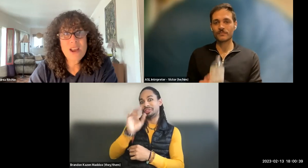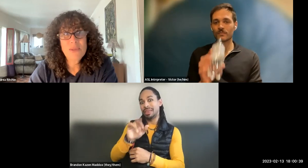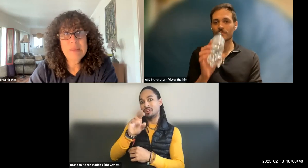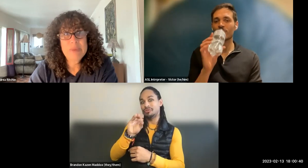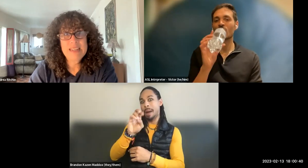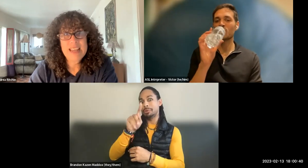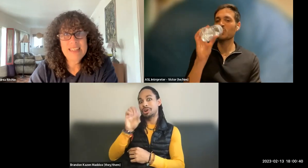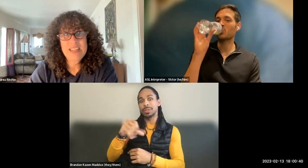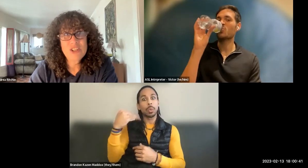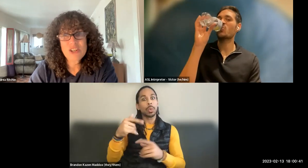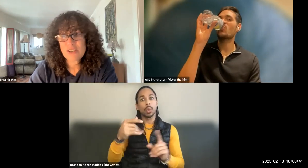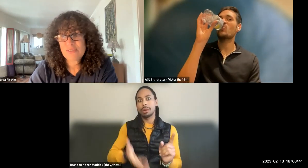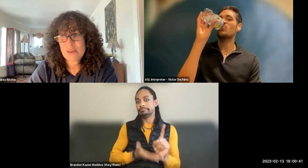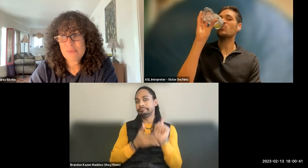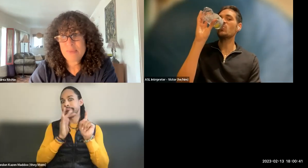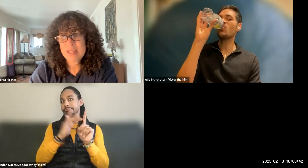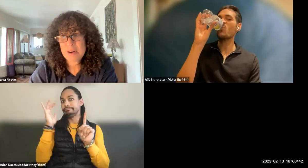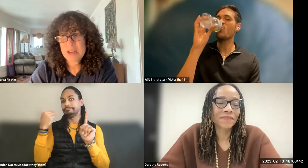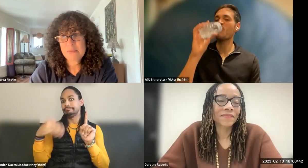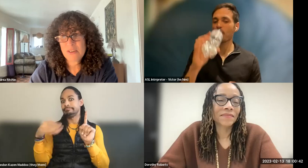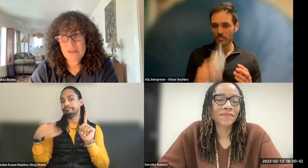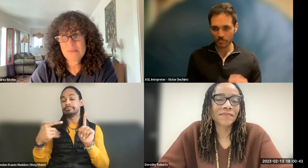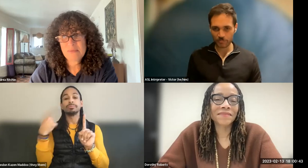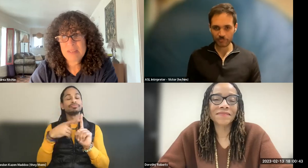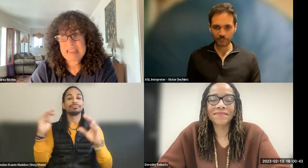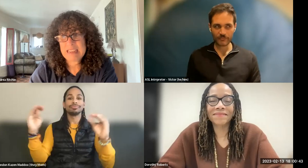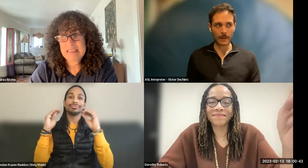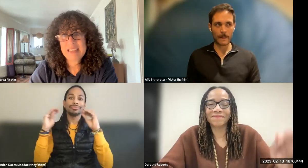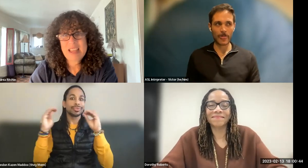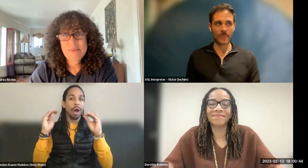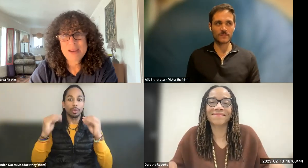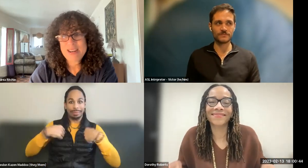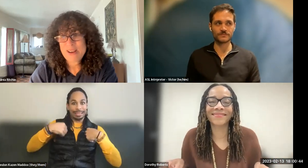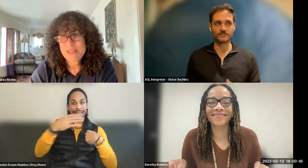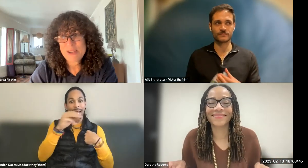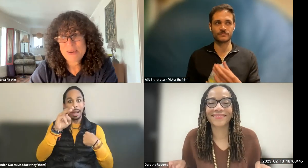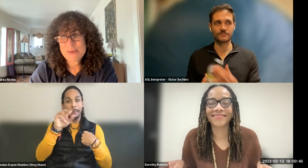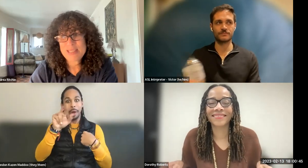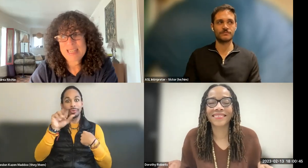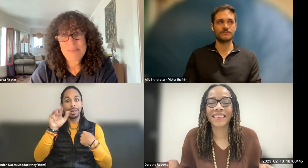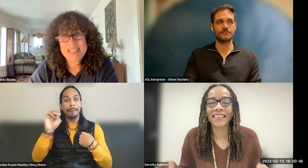who has not only been a teacher for me and Mariame for decades,